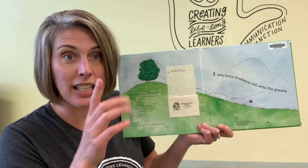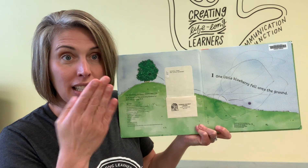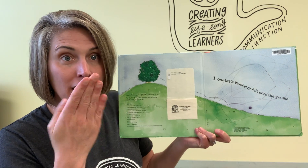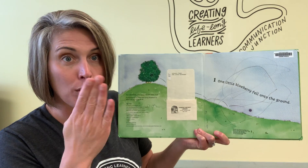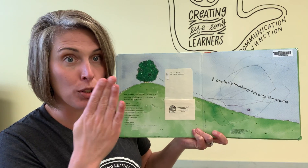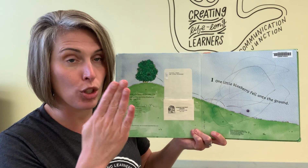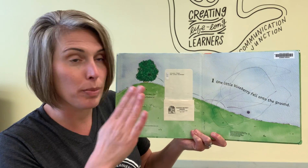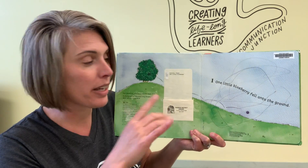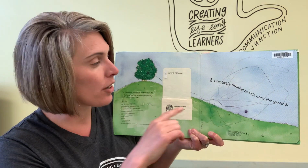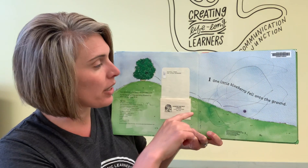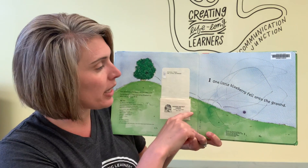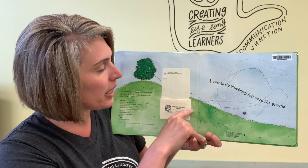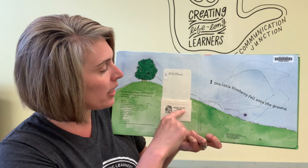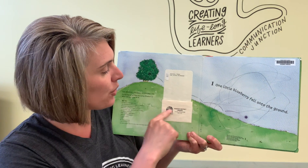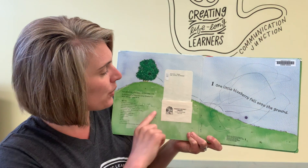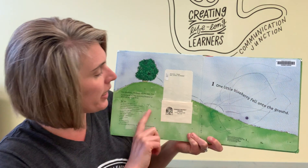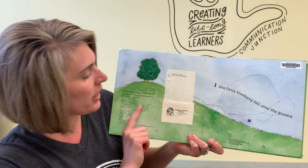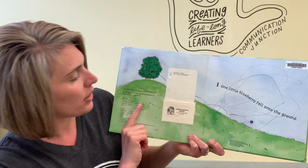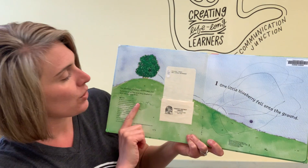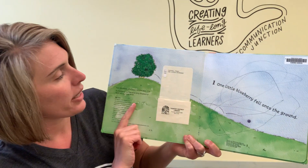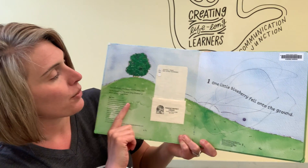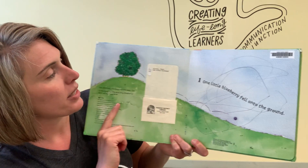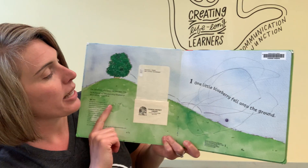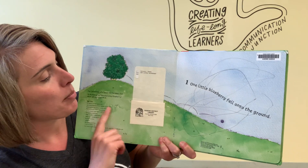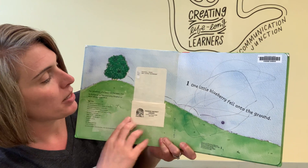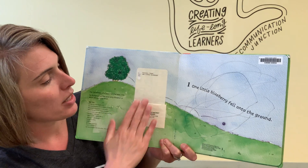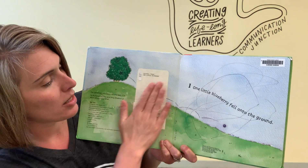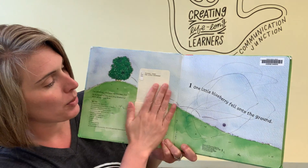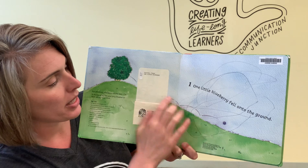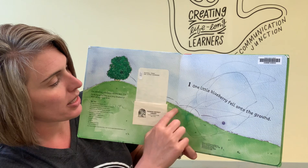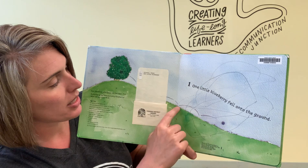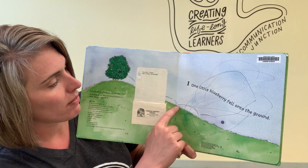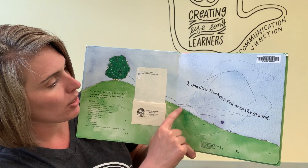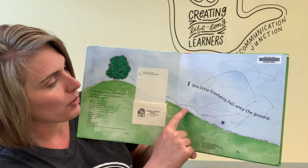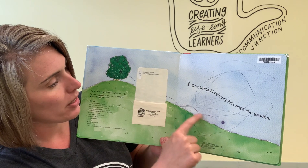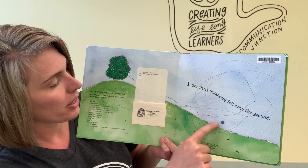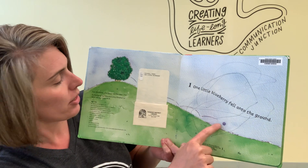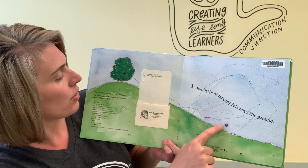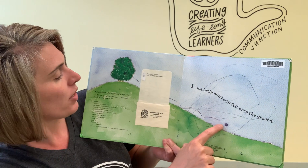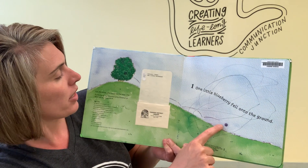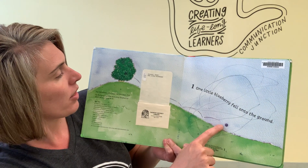One little blueberry. Oh, I don't like when this happens because then we can't see very well. Here it is right here.